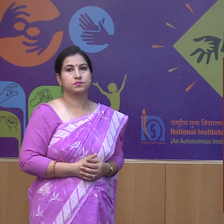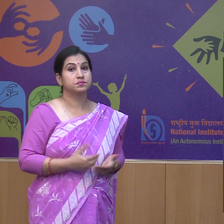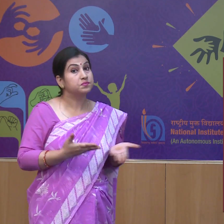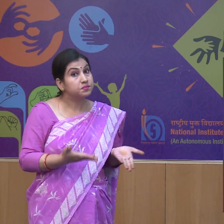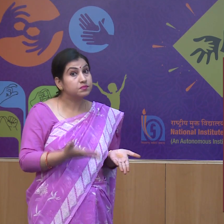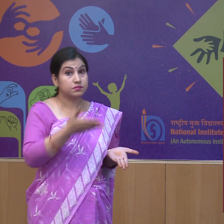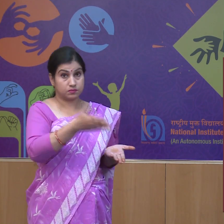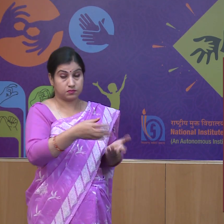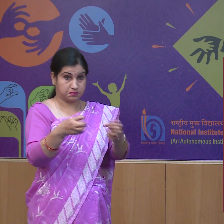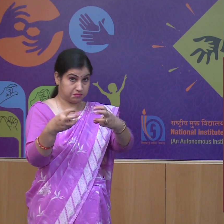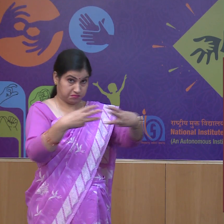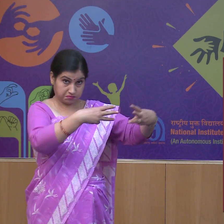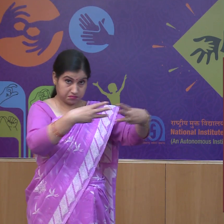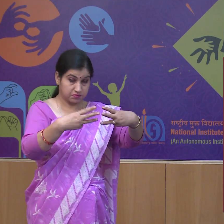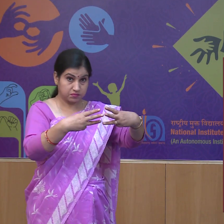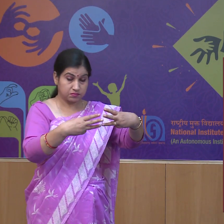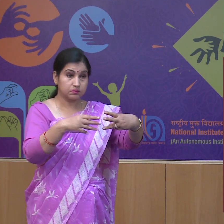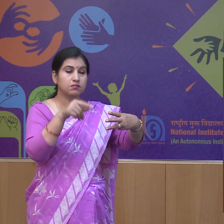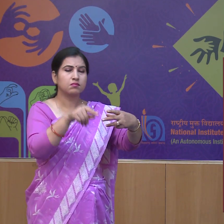However, with the death of Tipu Sultan